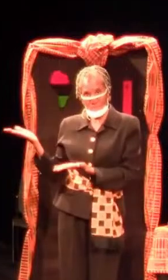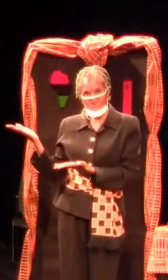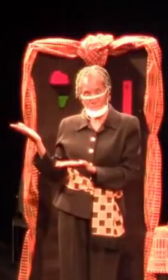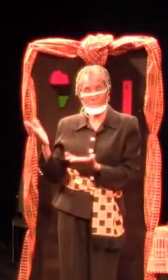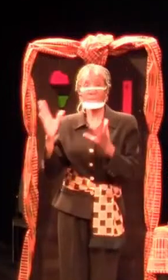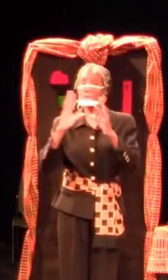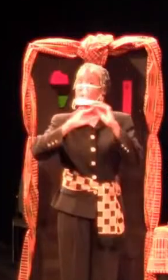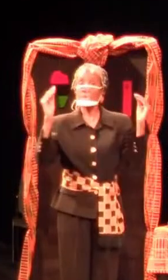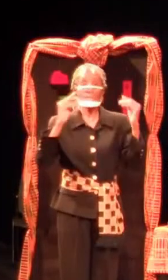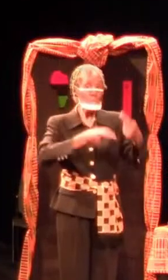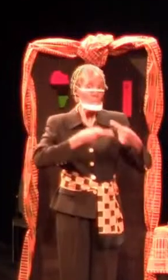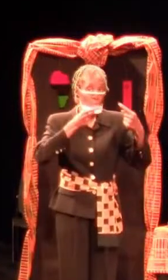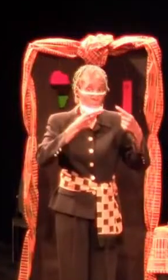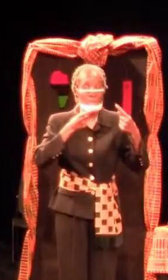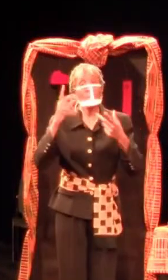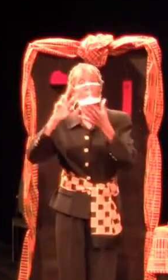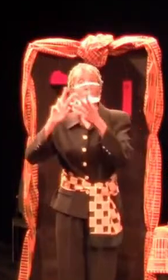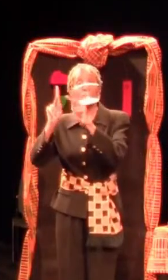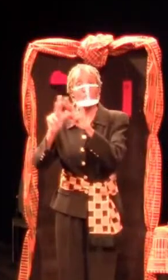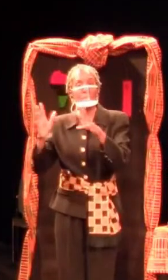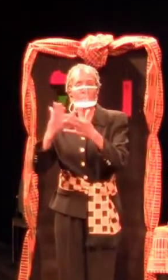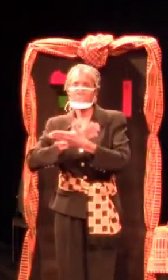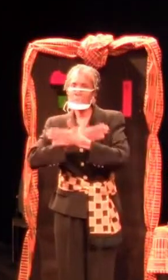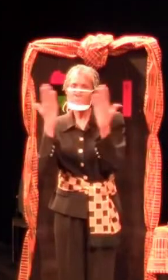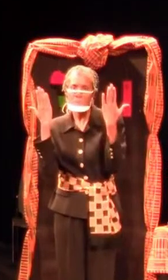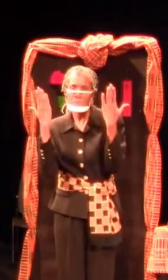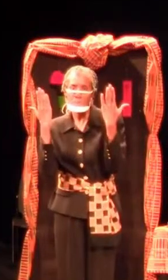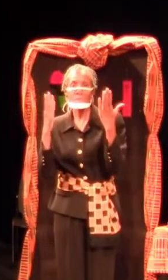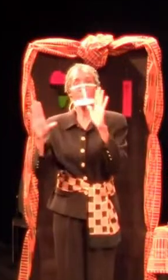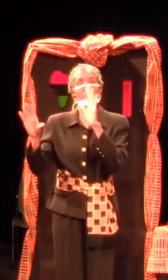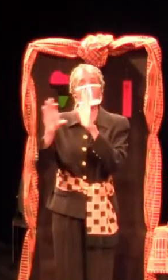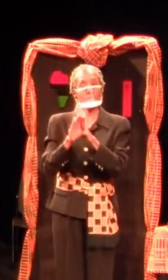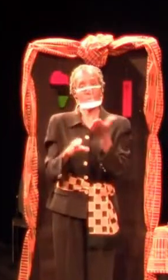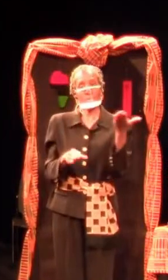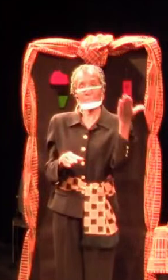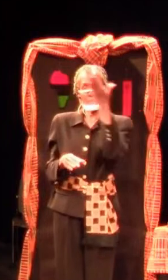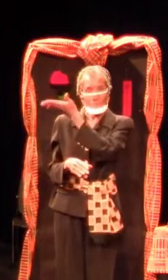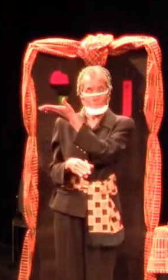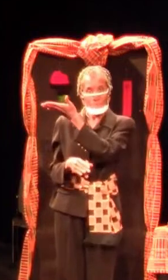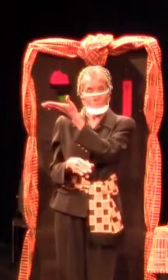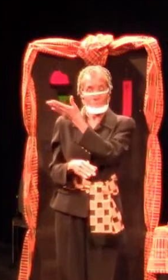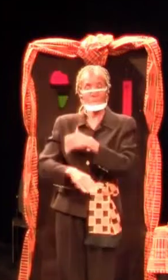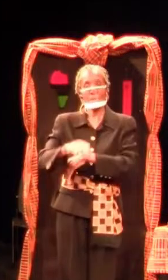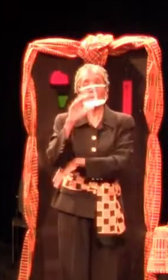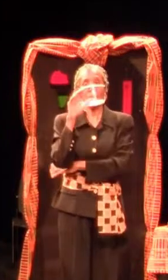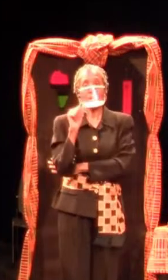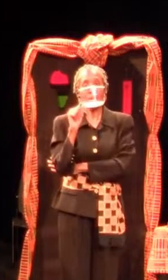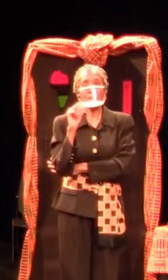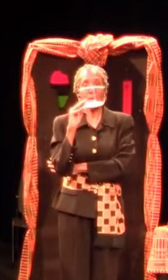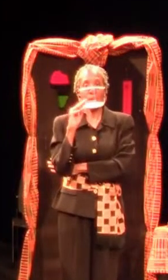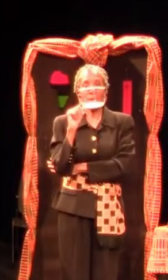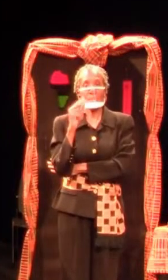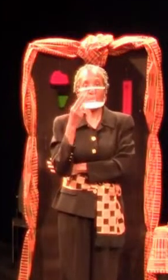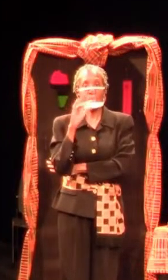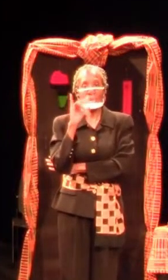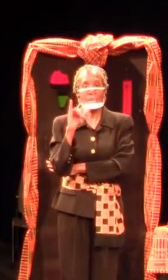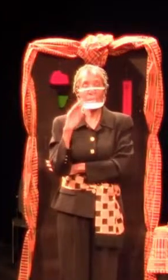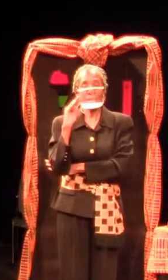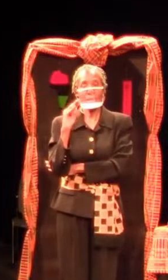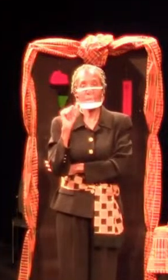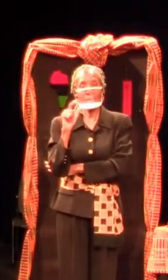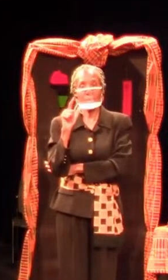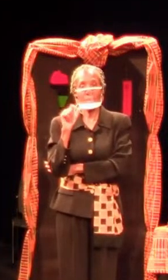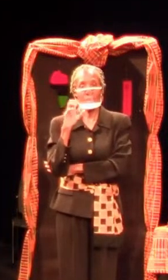Without these struggles, there is no Kwanzaa. Here we have a picture of Amawali Malcolm X,